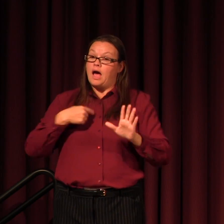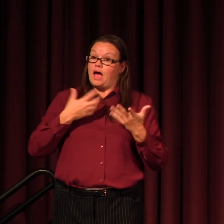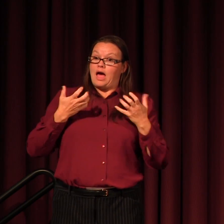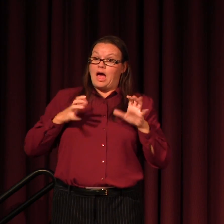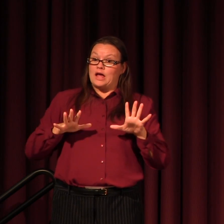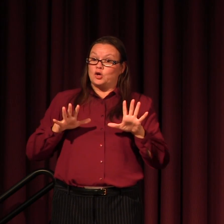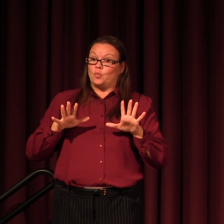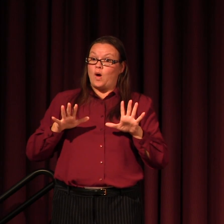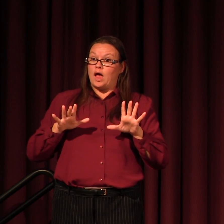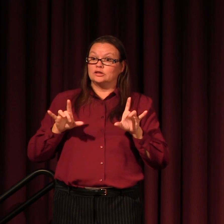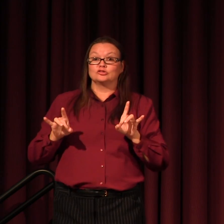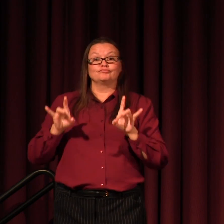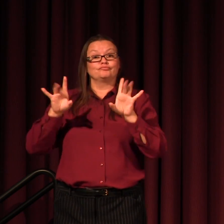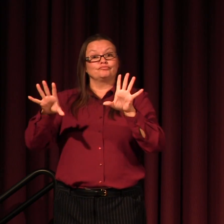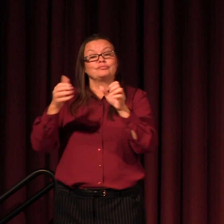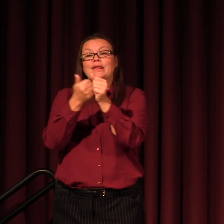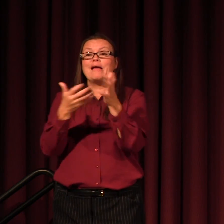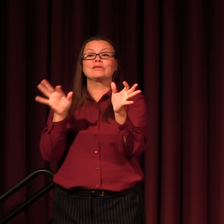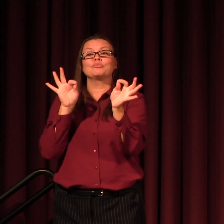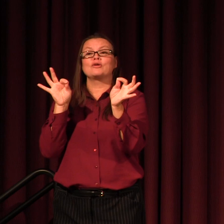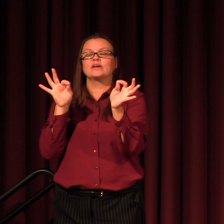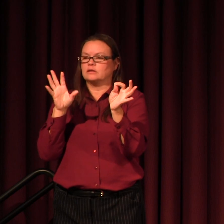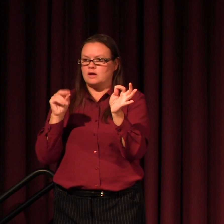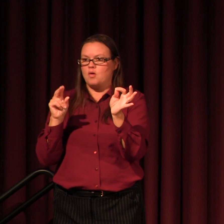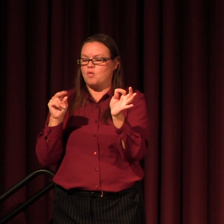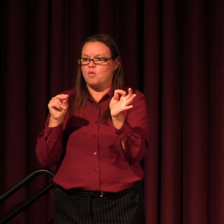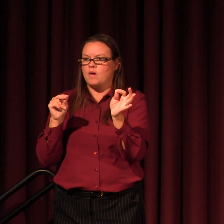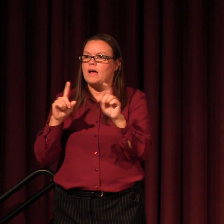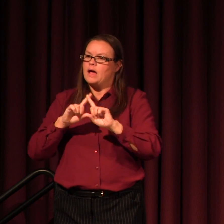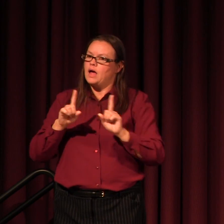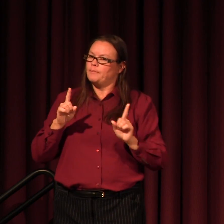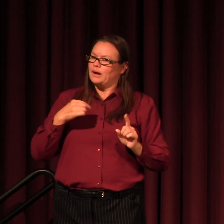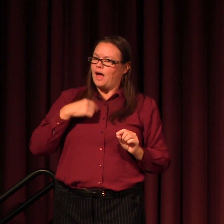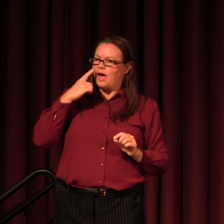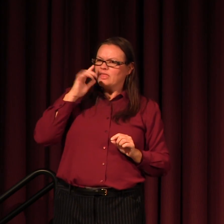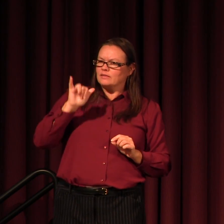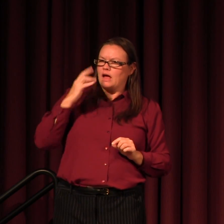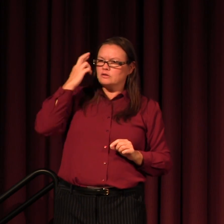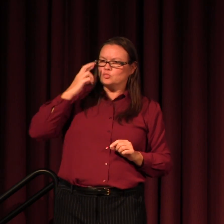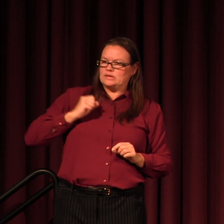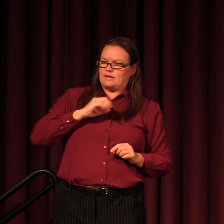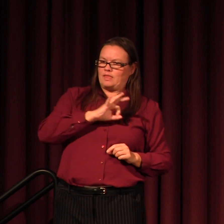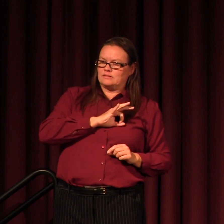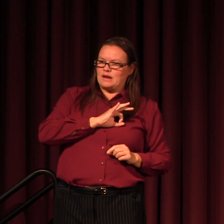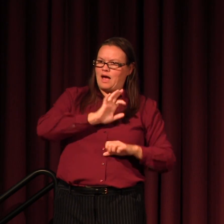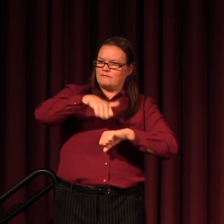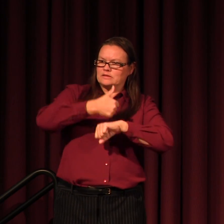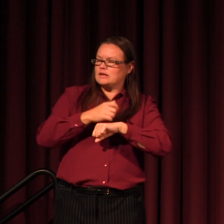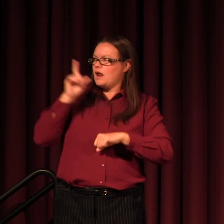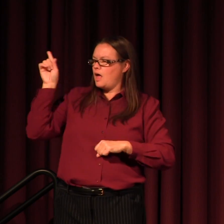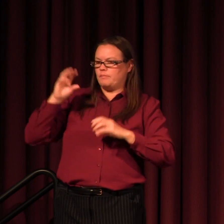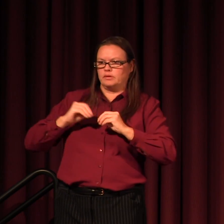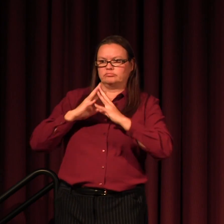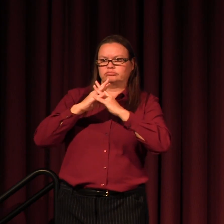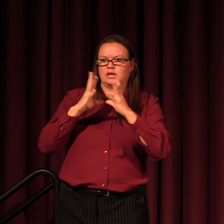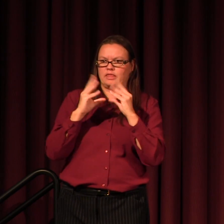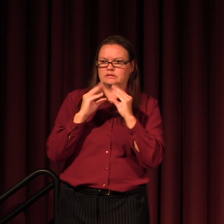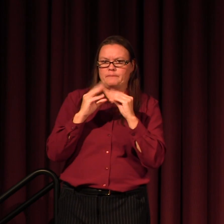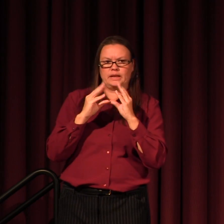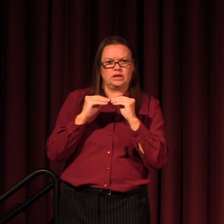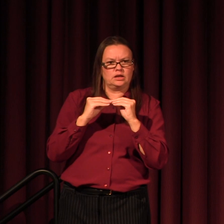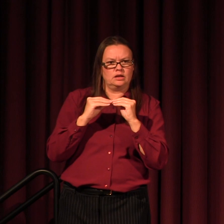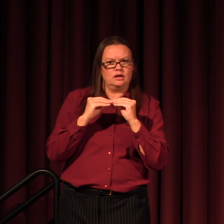and rosy and easy. I am saying my understanding is that's why we're here. That's why we're in this summit, is to start to figure that